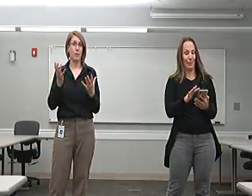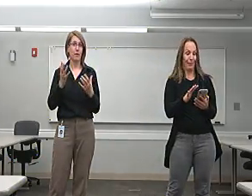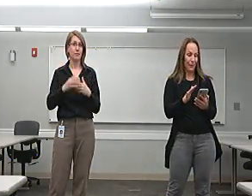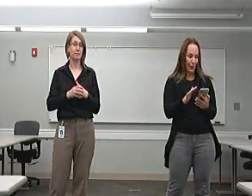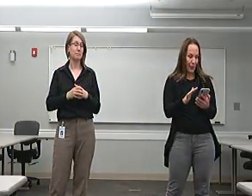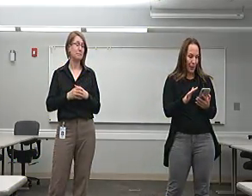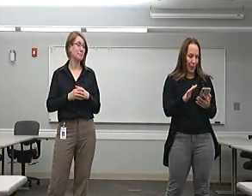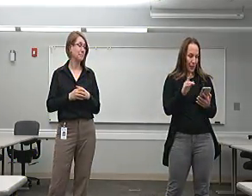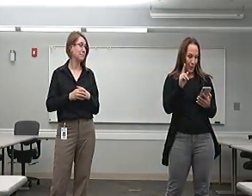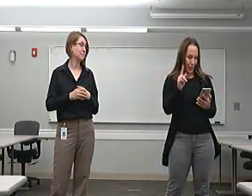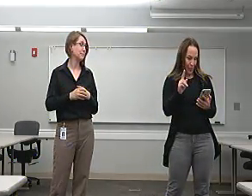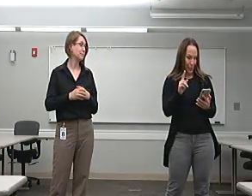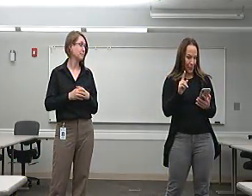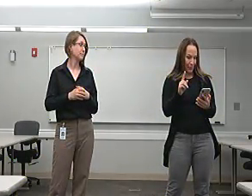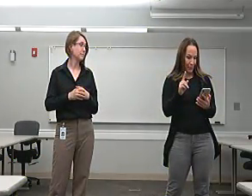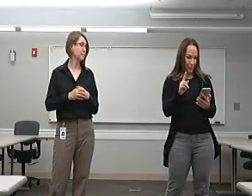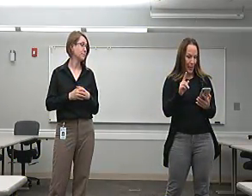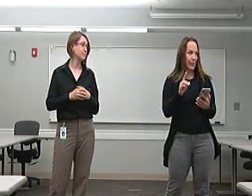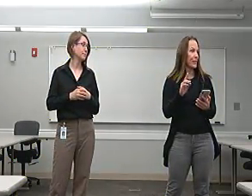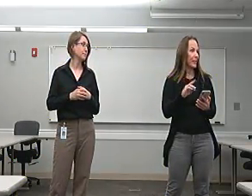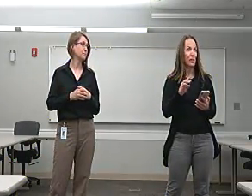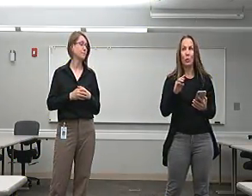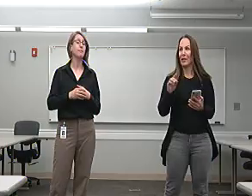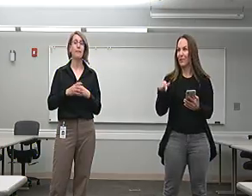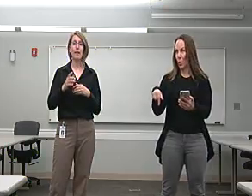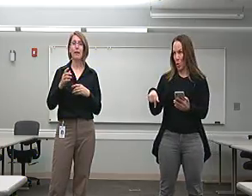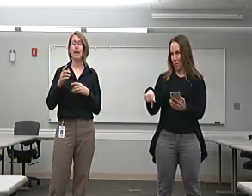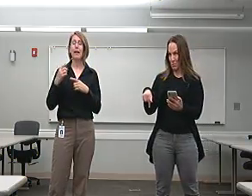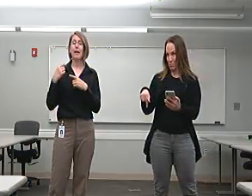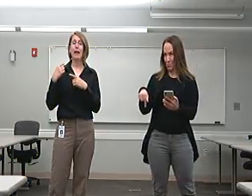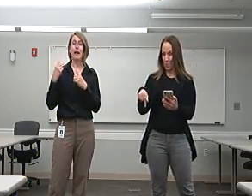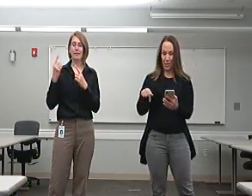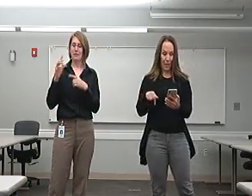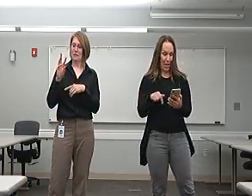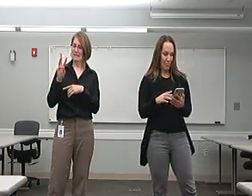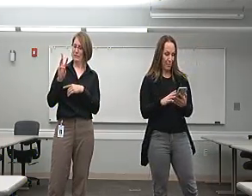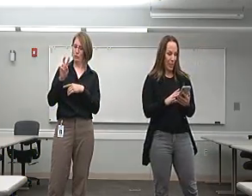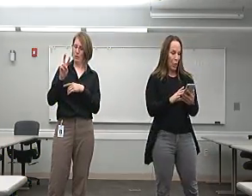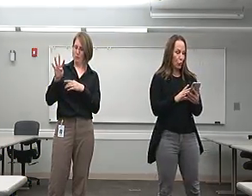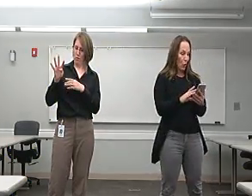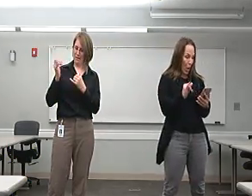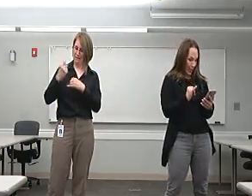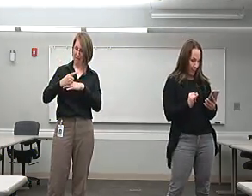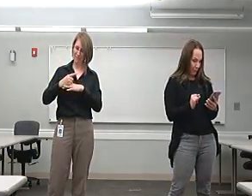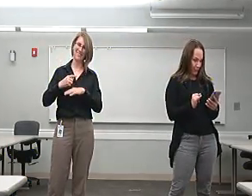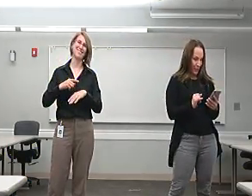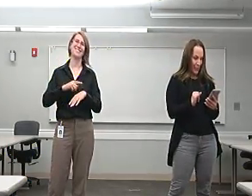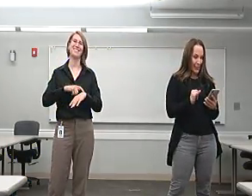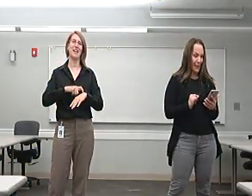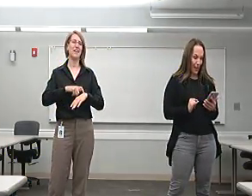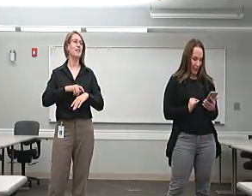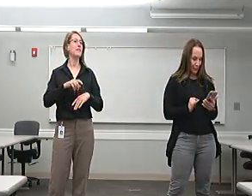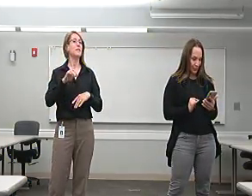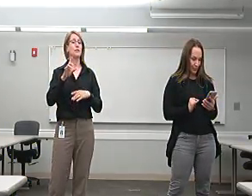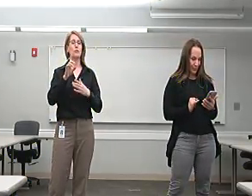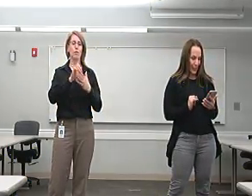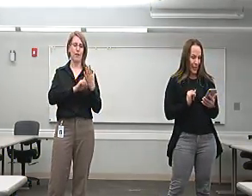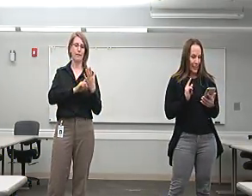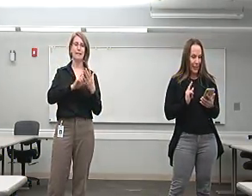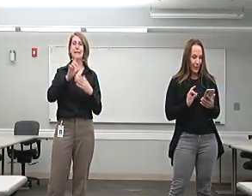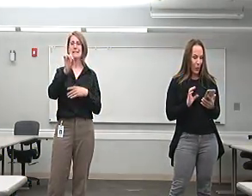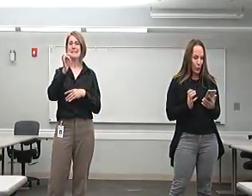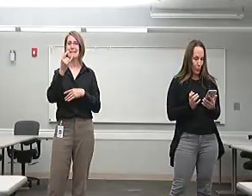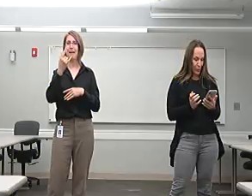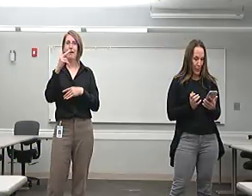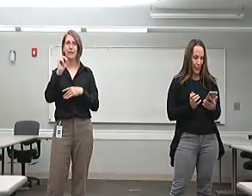it is, as of 6/24 today, drawing, design, deaf cultural